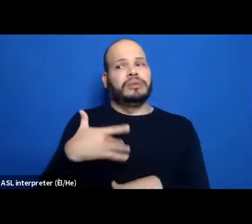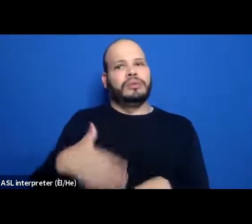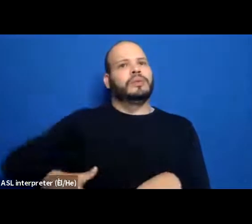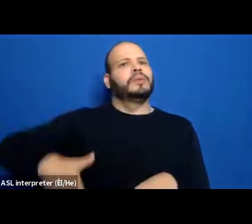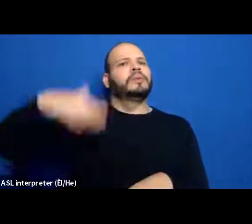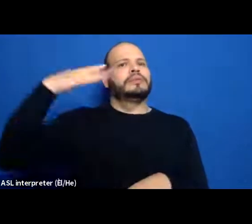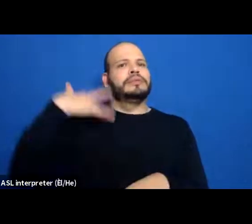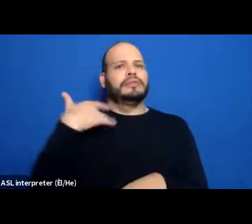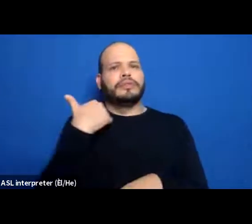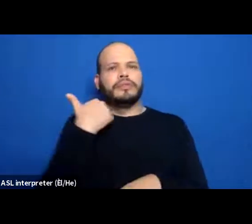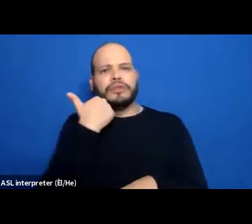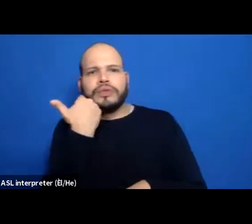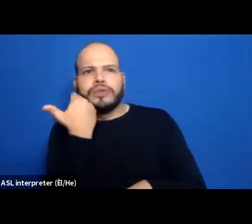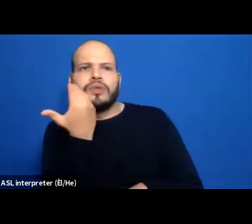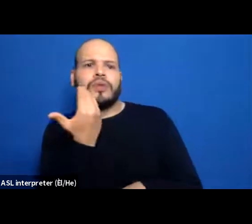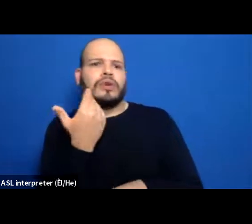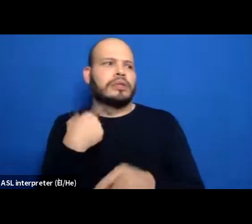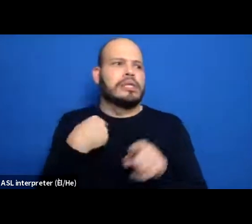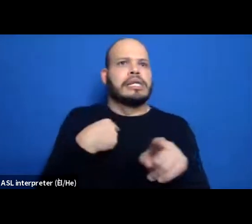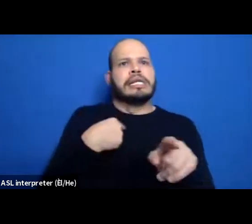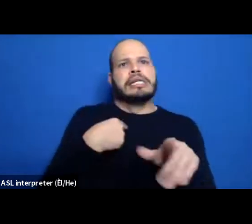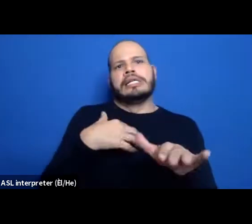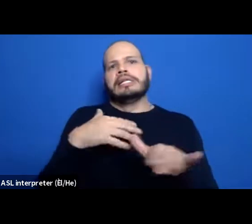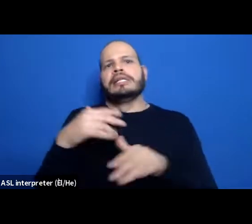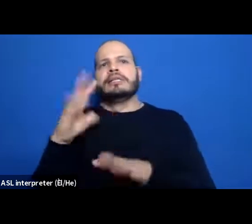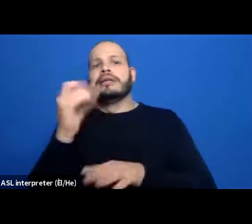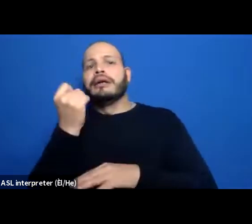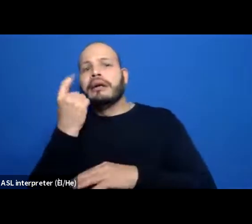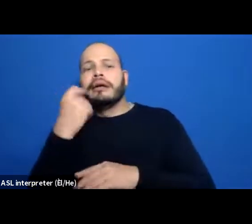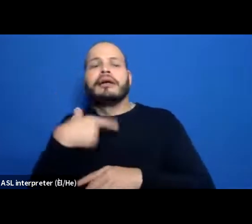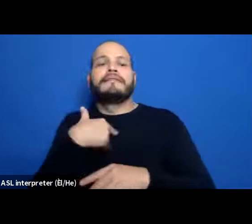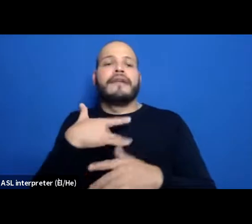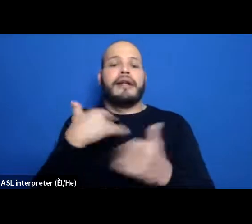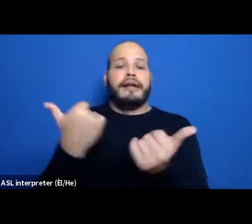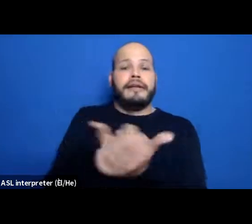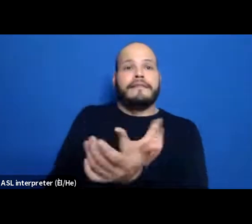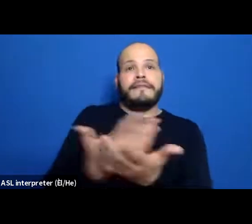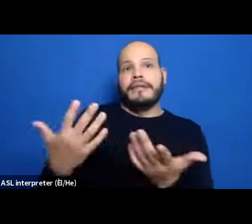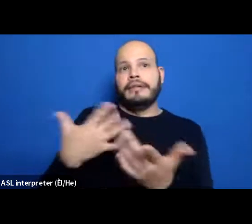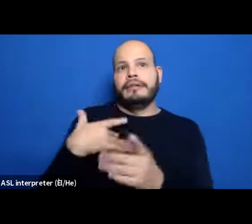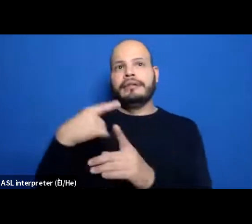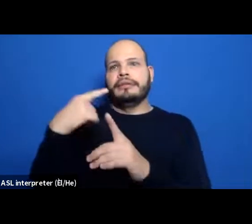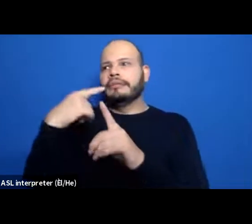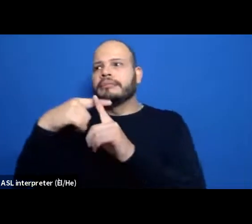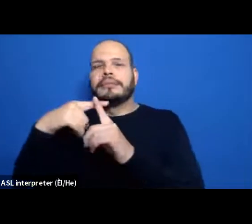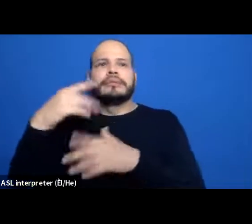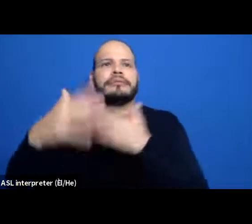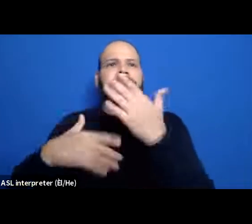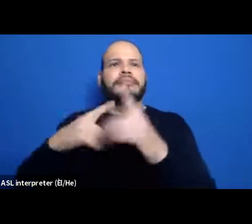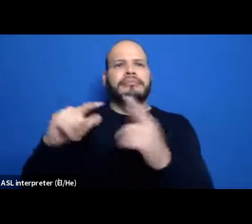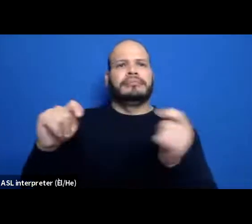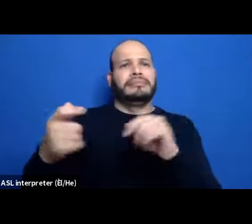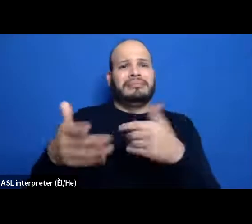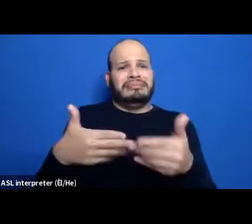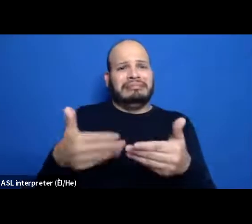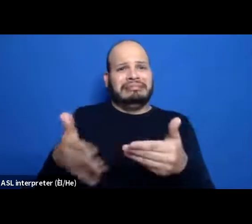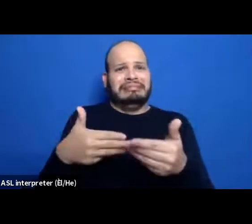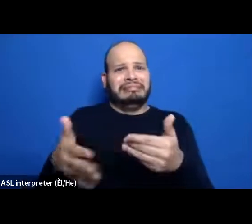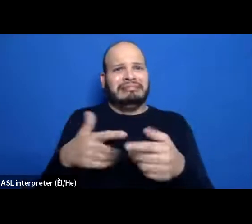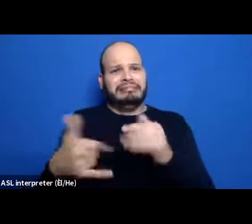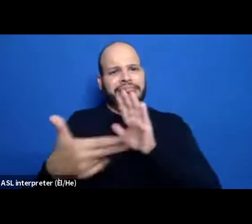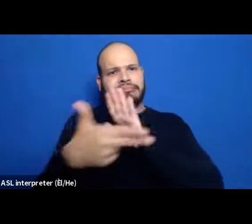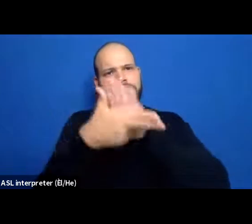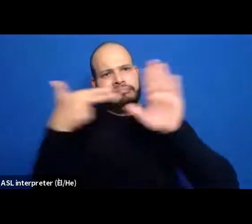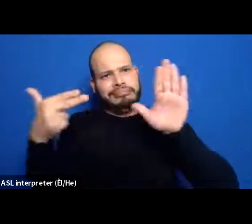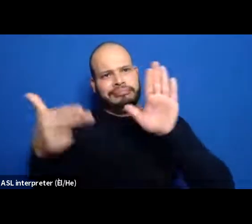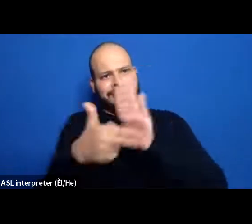that I suppressed all of the transformative and liberatory experiences that I had there until I was in college and I was sitting in a